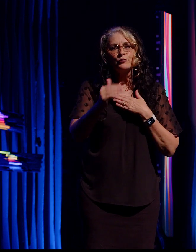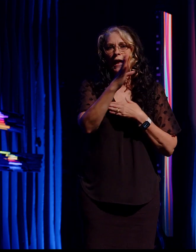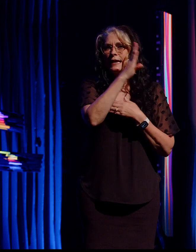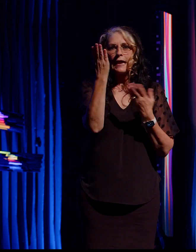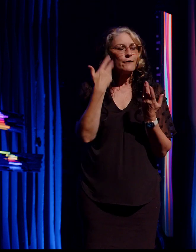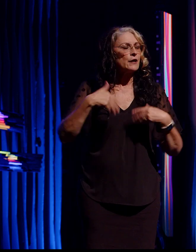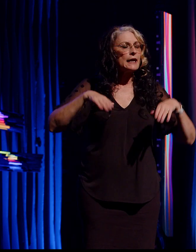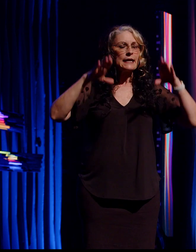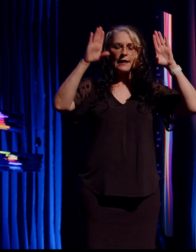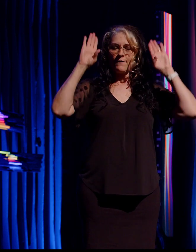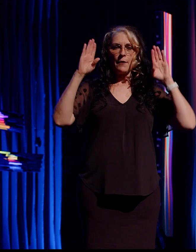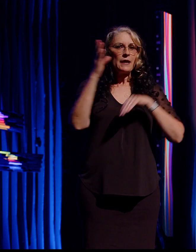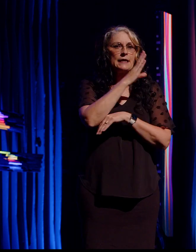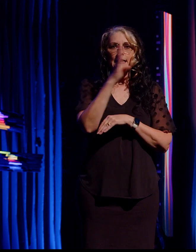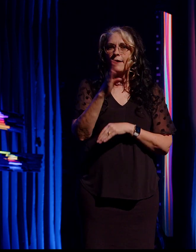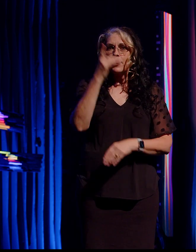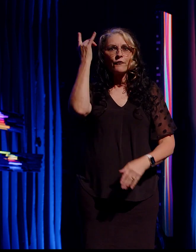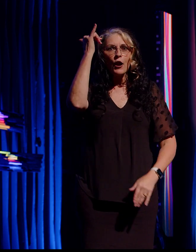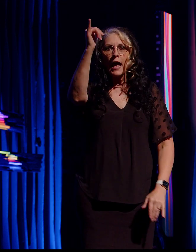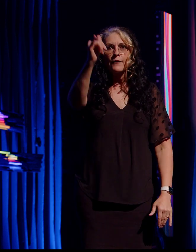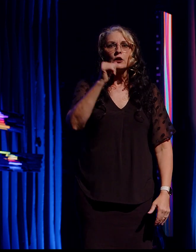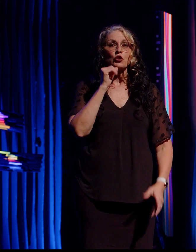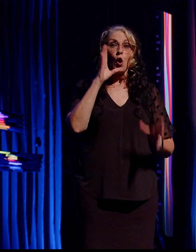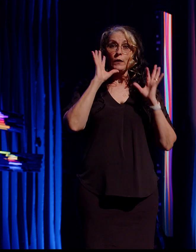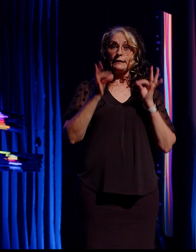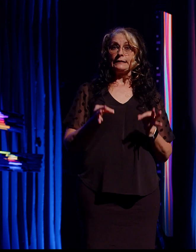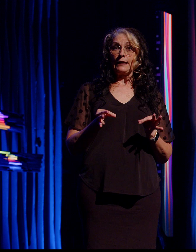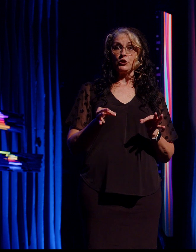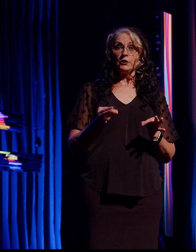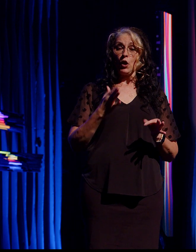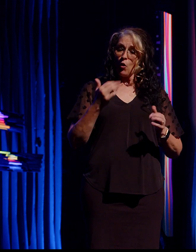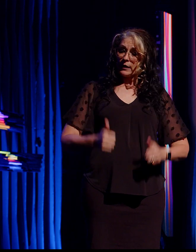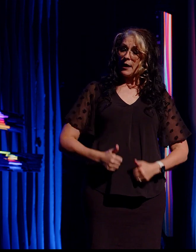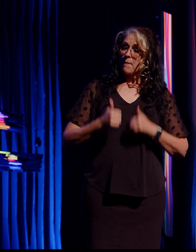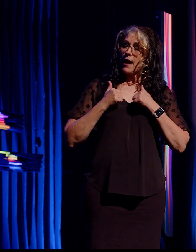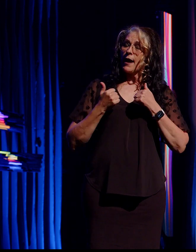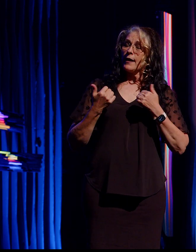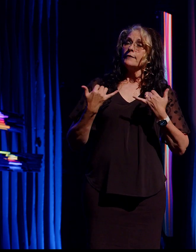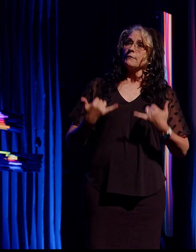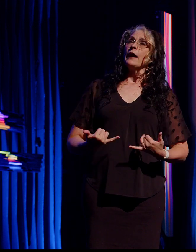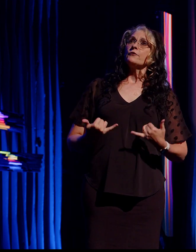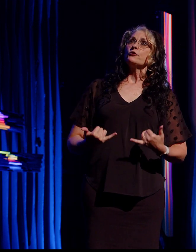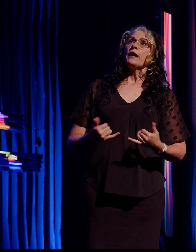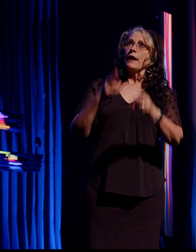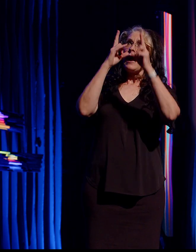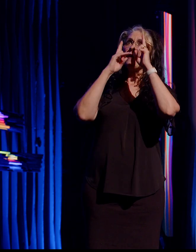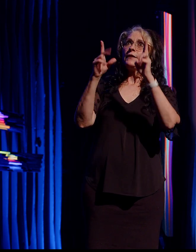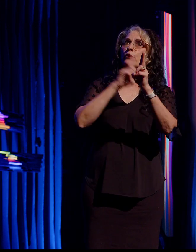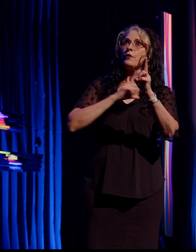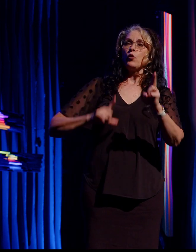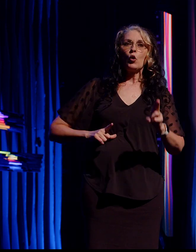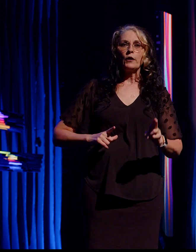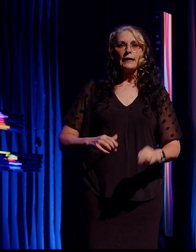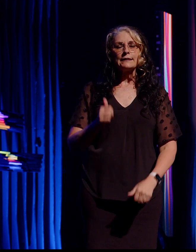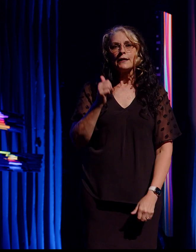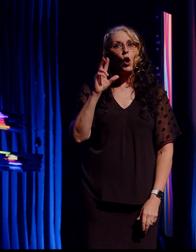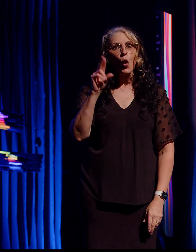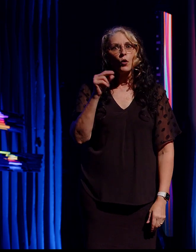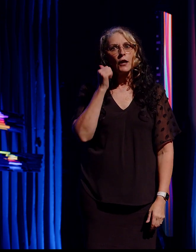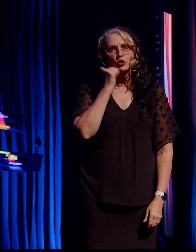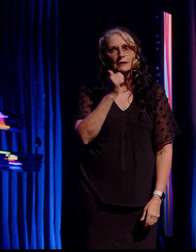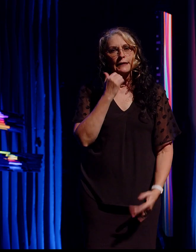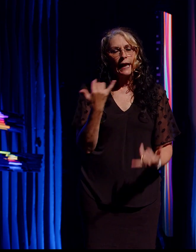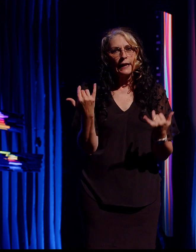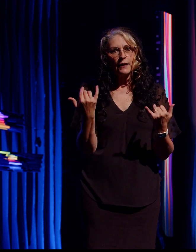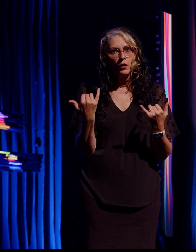up. That fearing God forever, it's not just a decision that you made to give your life to the Lord. It's like, okay, I fear the Lord. It's daily. It's a